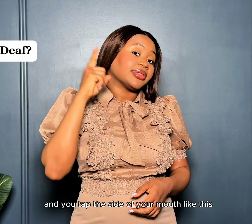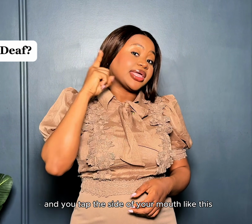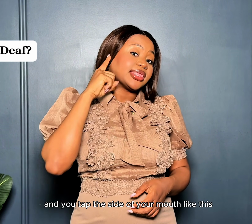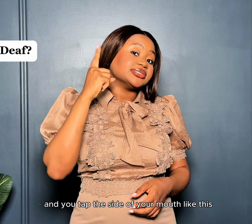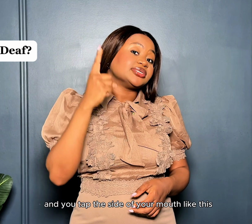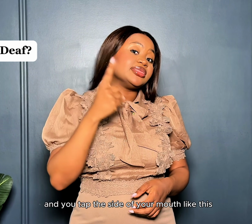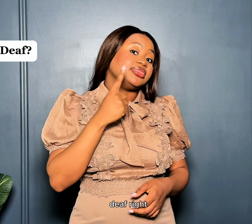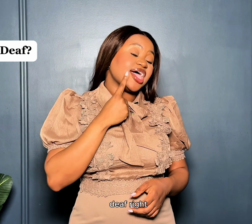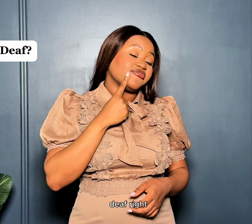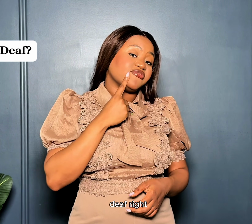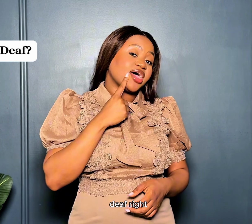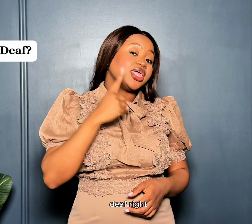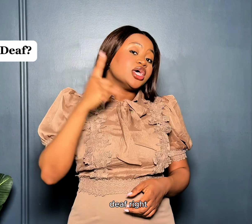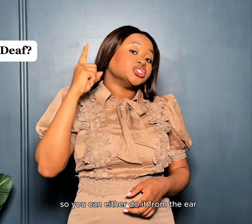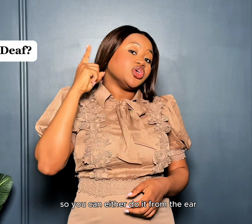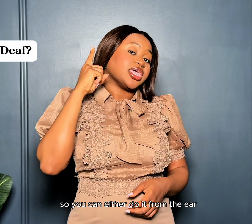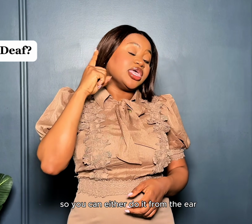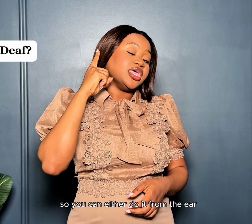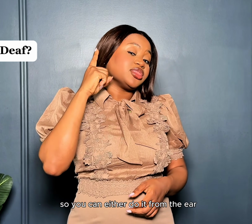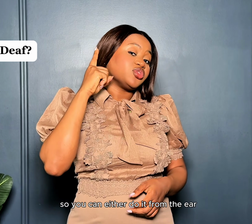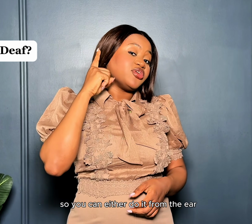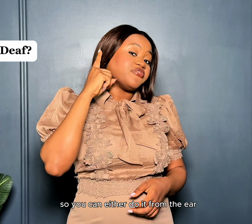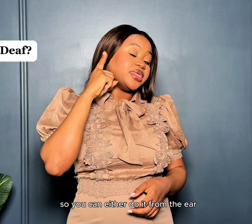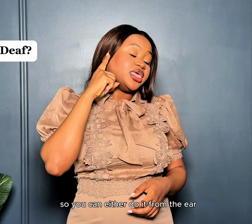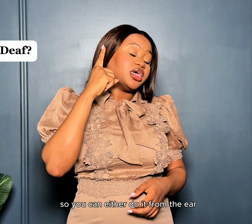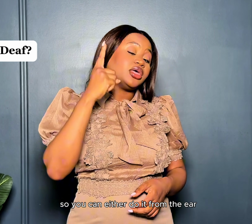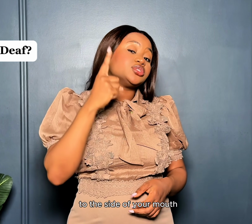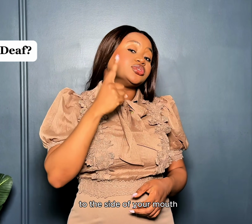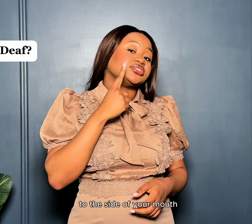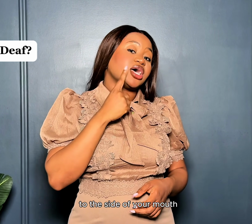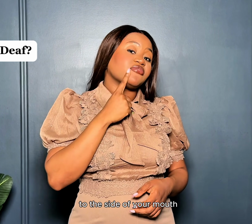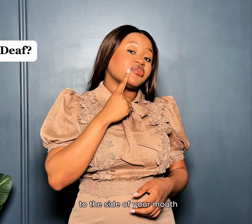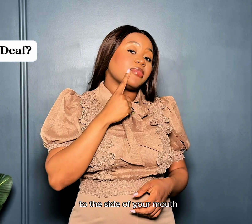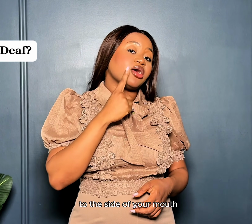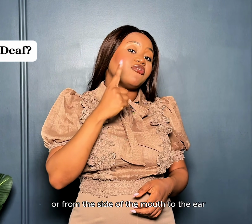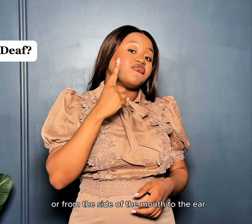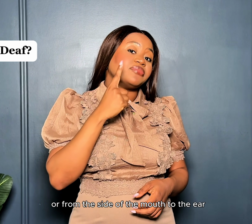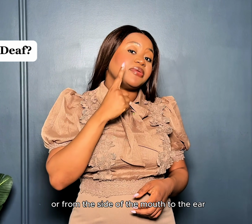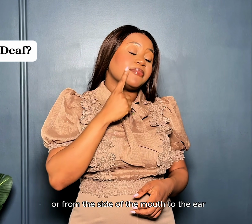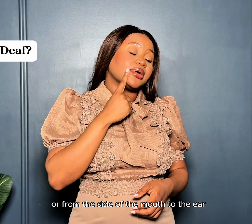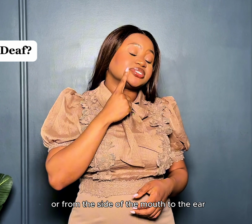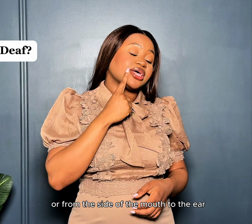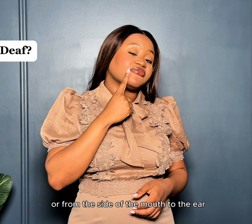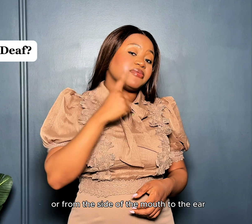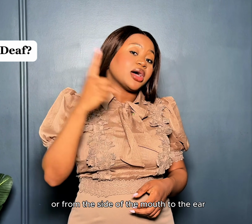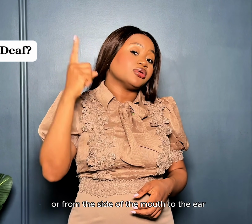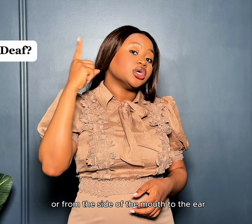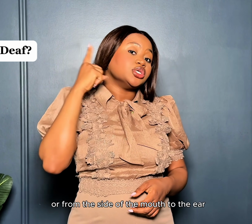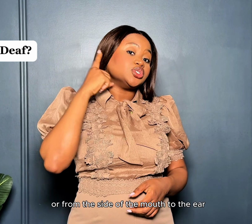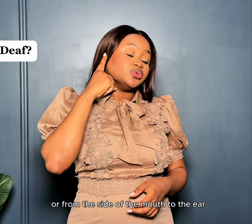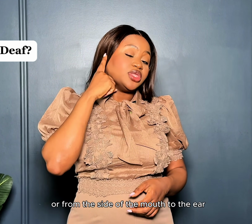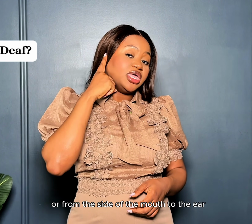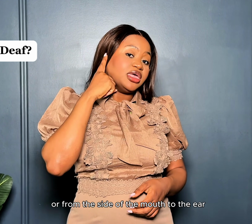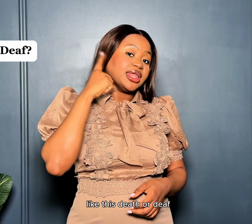like this, deaf, right? So you can either do it from the ear to the side of your mouth or from the side of the mouth to the ear like